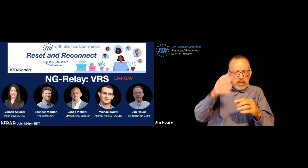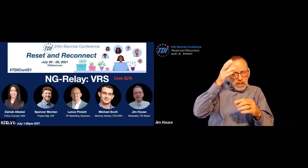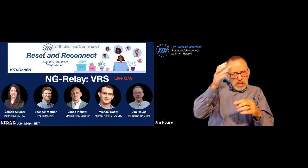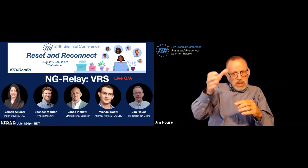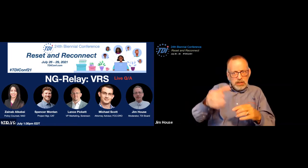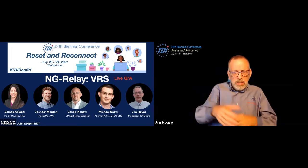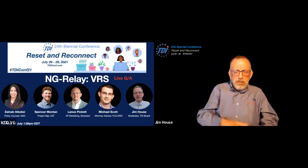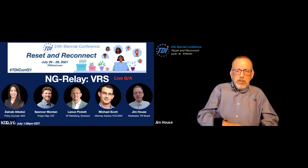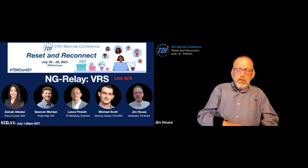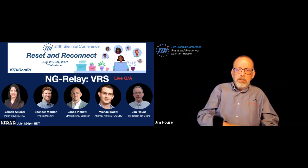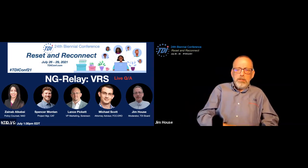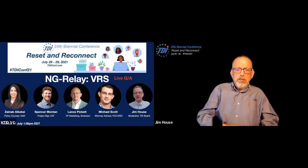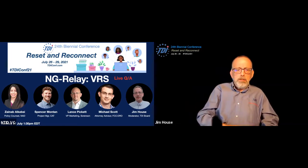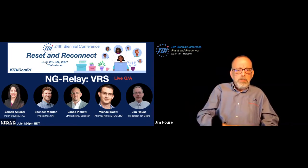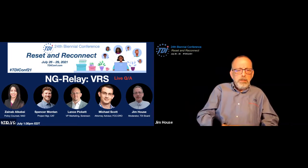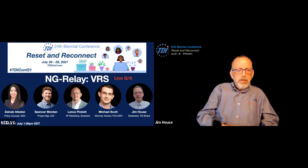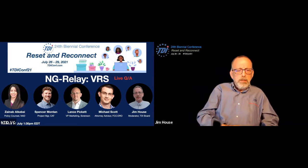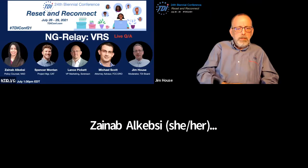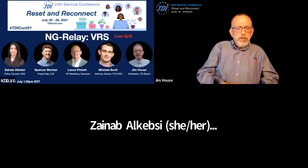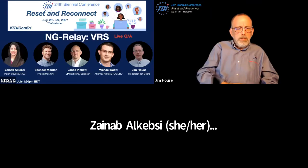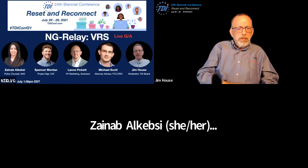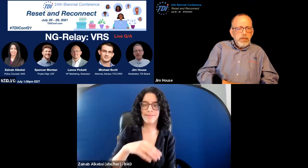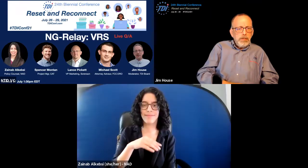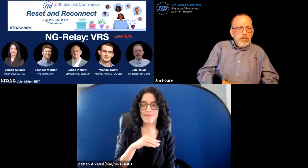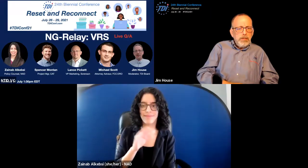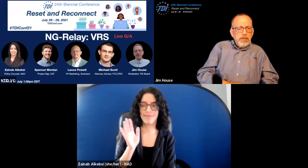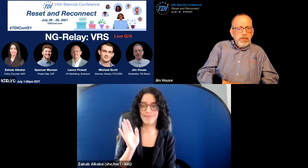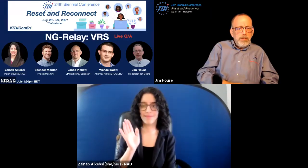What happened to that pilot program? What happened to that concept?